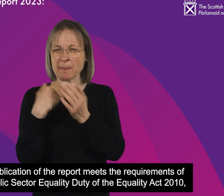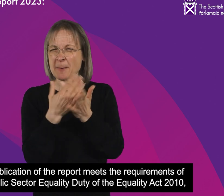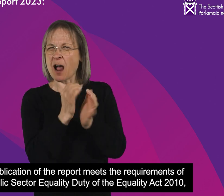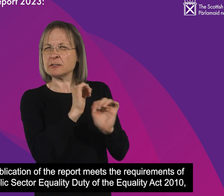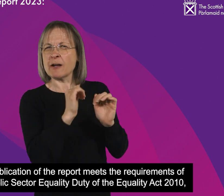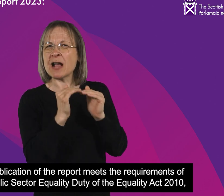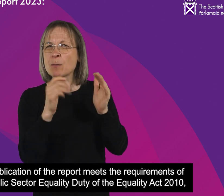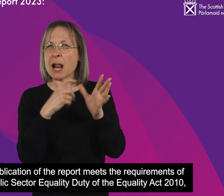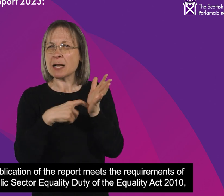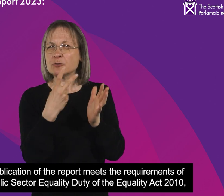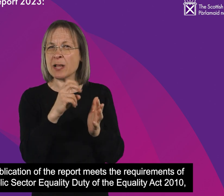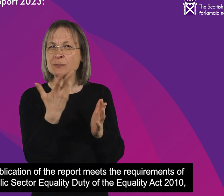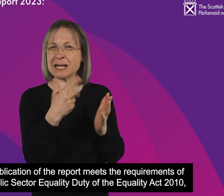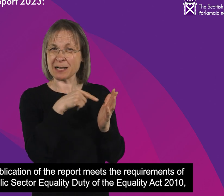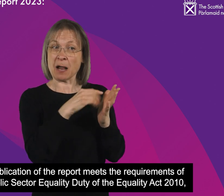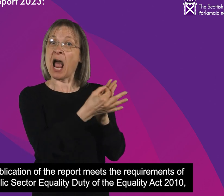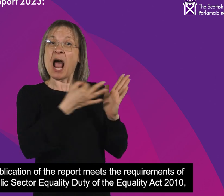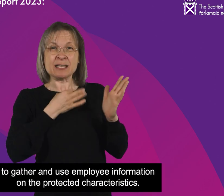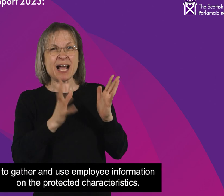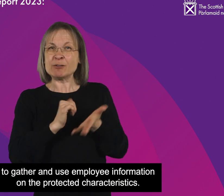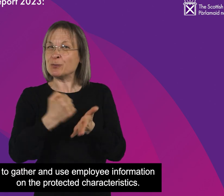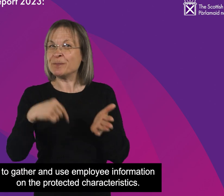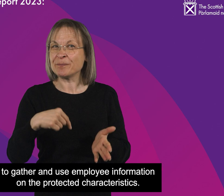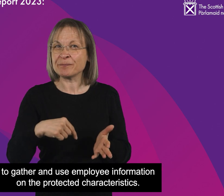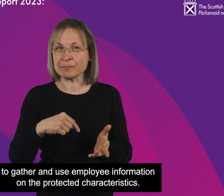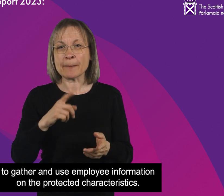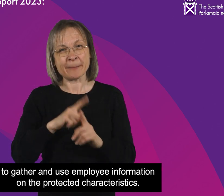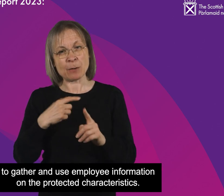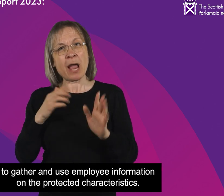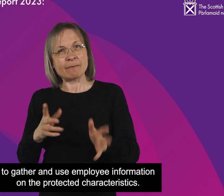to gather and use employee information on the protected characteristics.